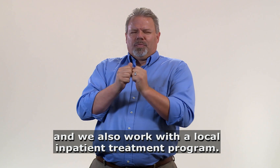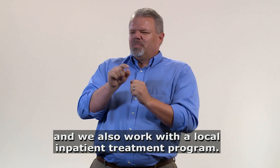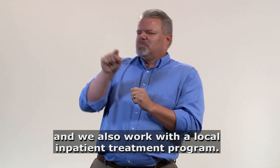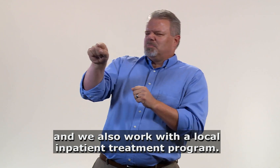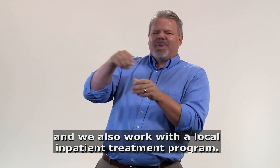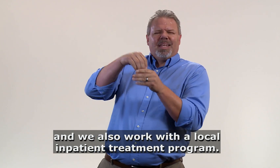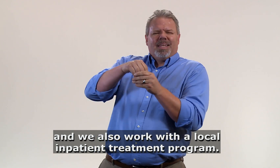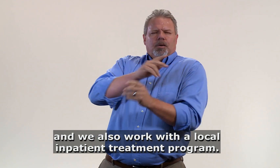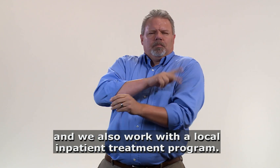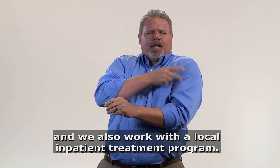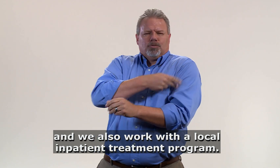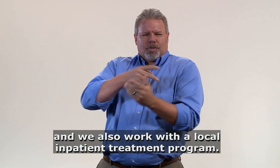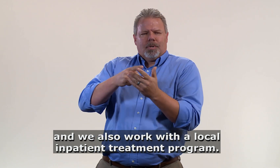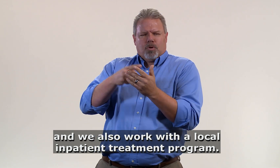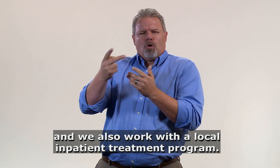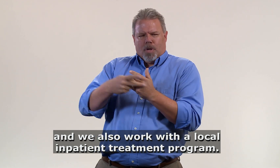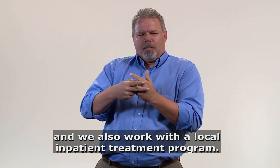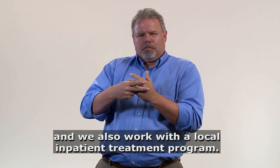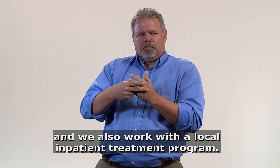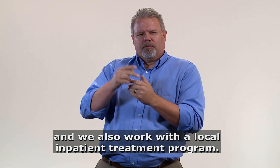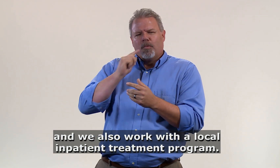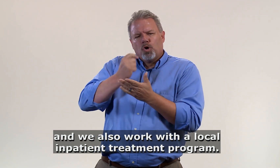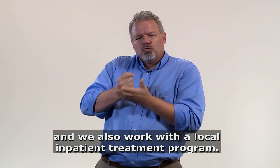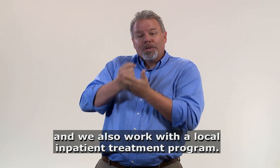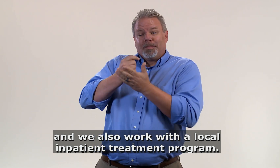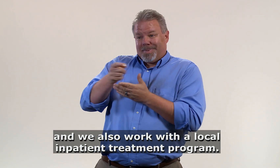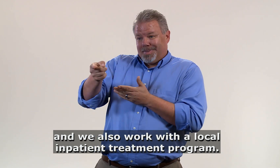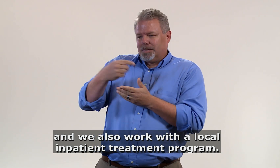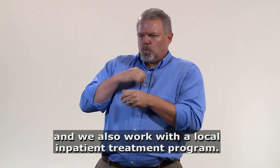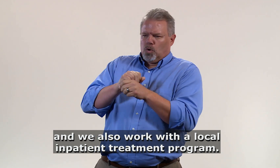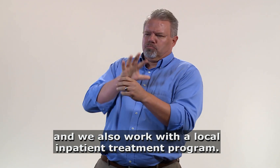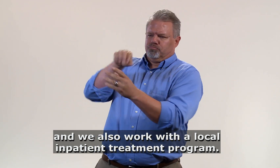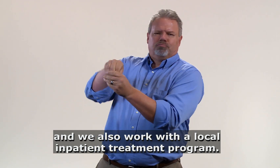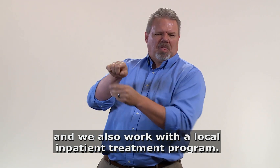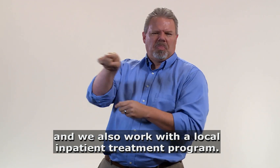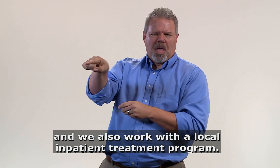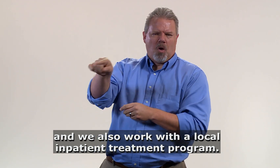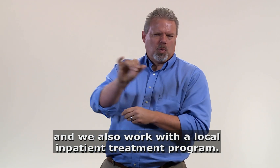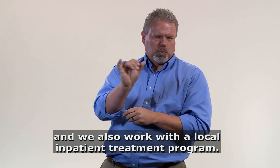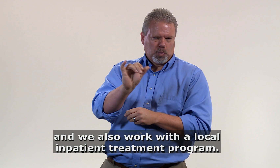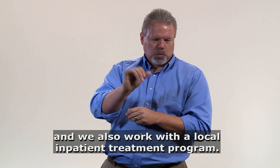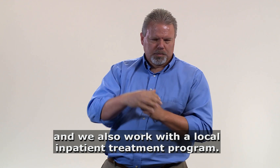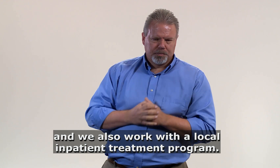And we also work with a local inpatient treatment program.